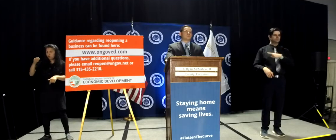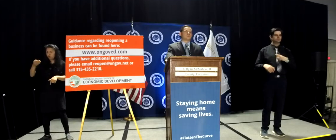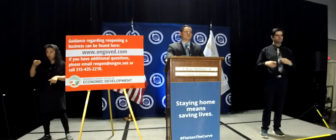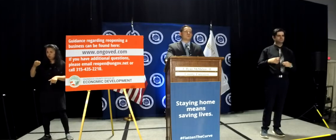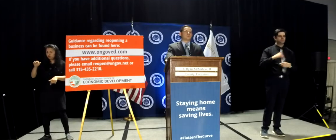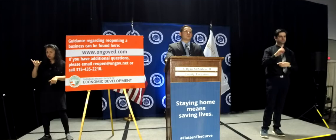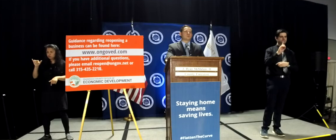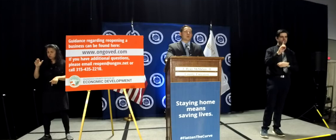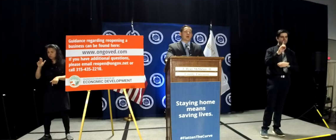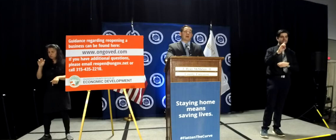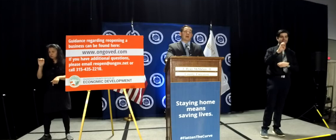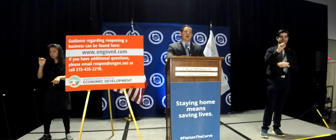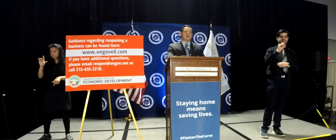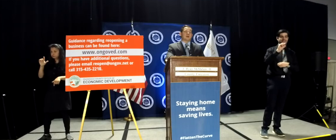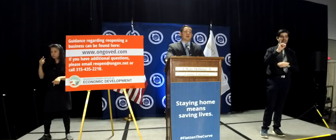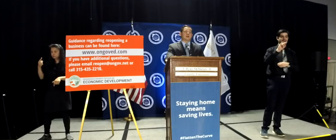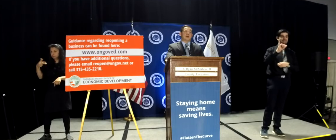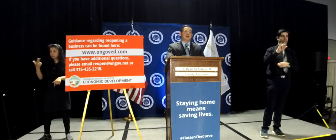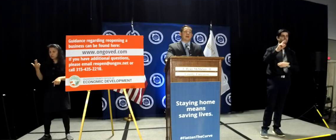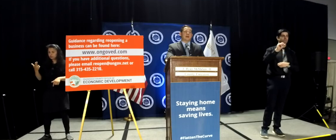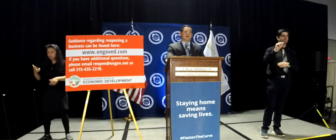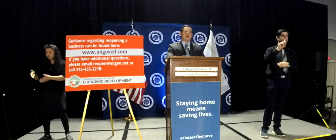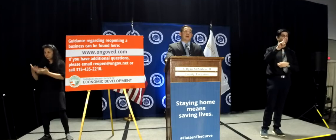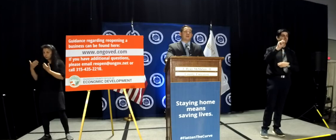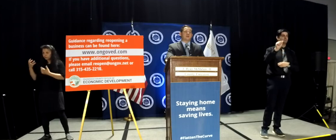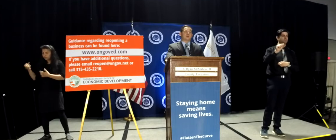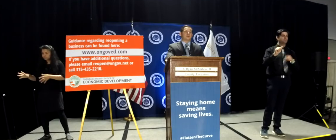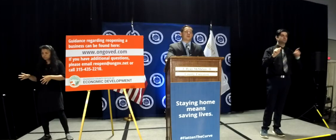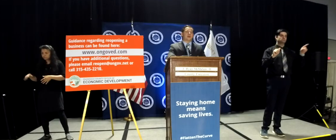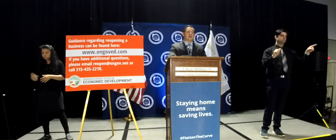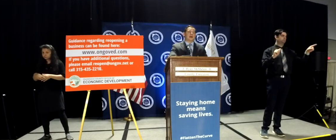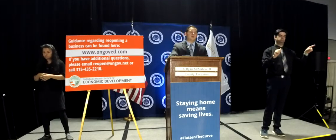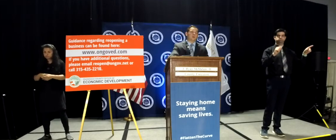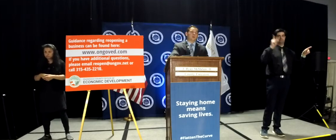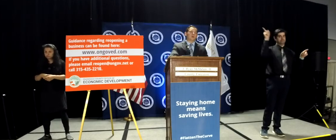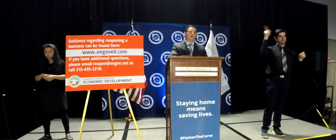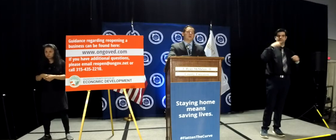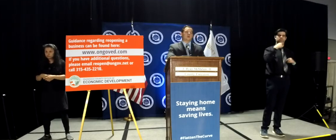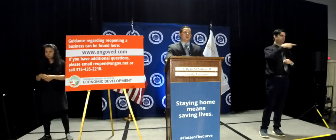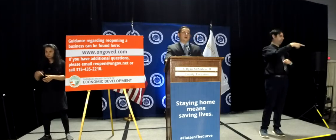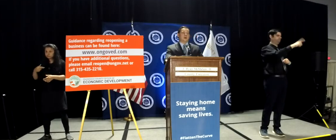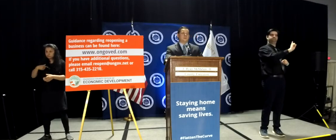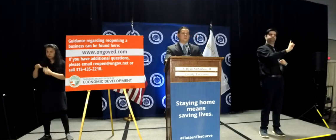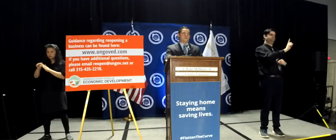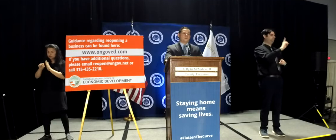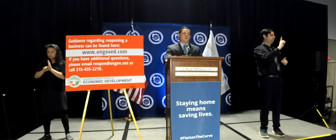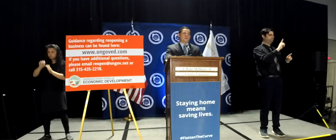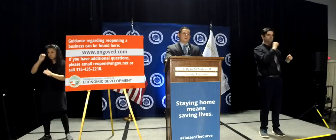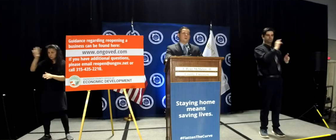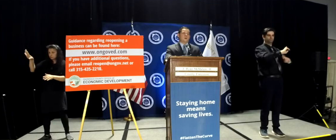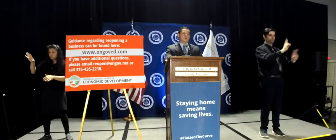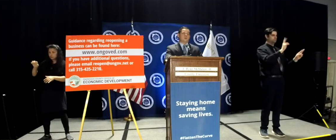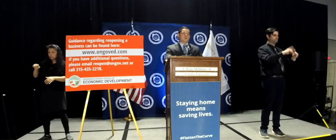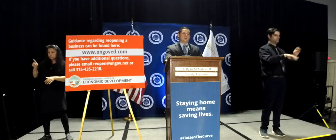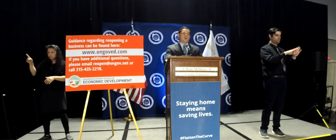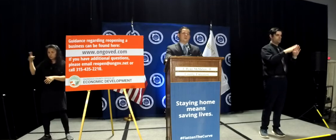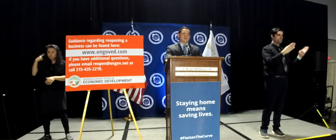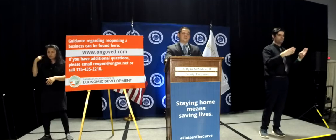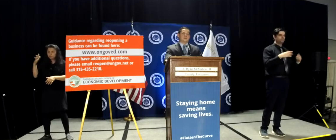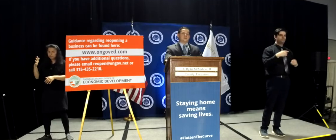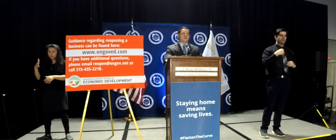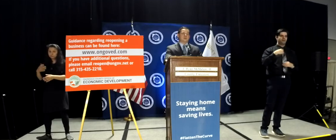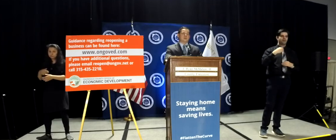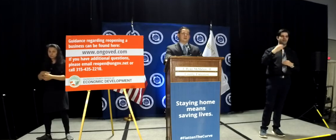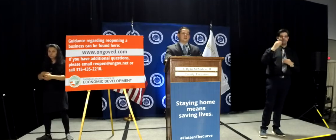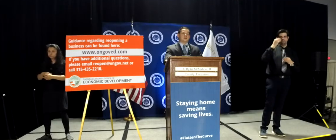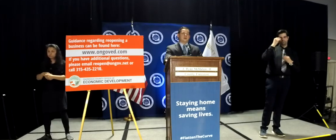included as something that can't open. Yeah, I told the state I don't agree with the premise. I